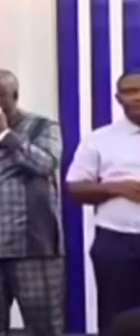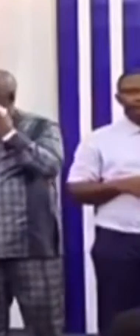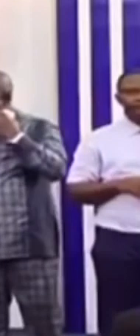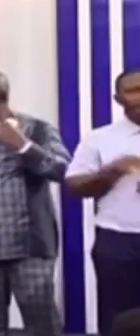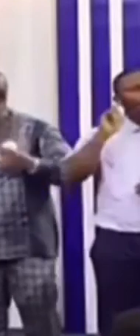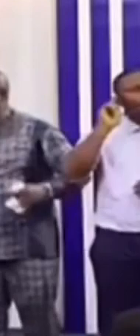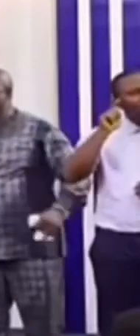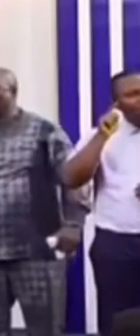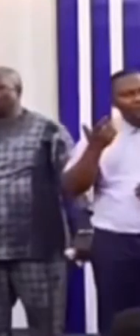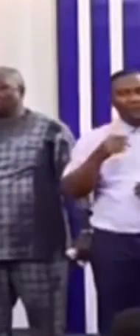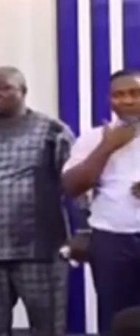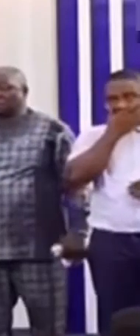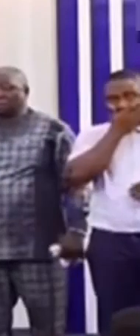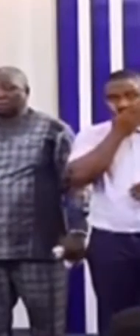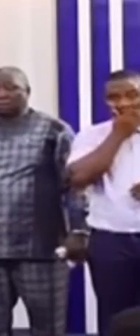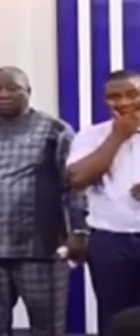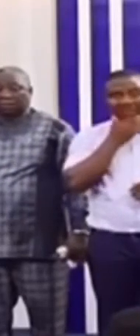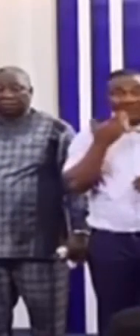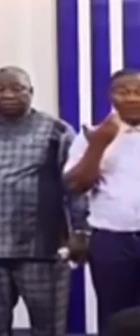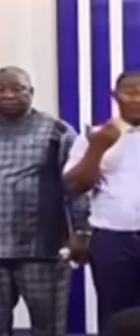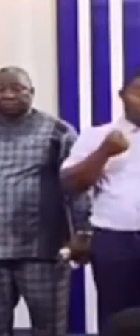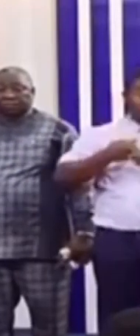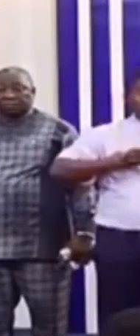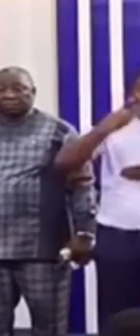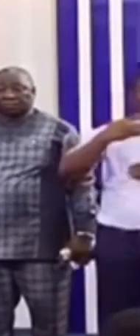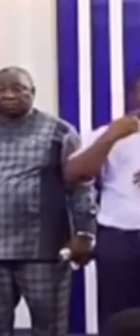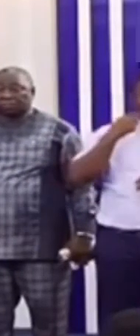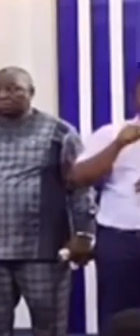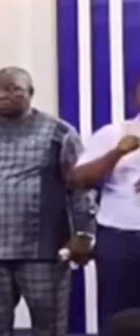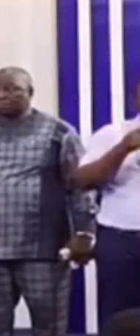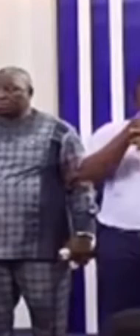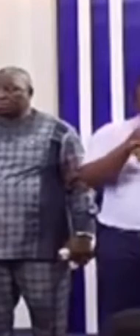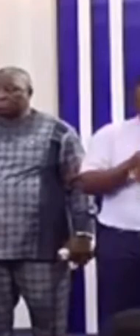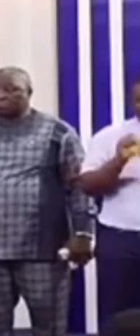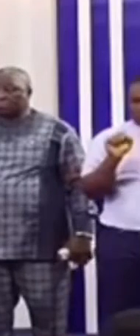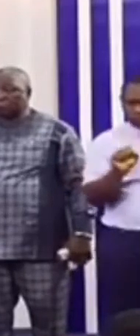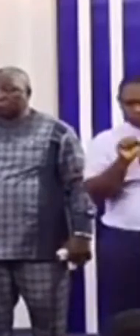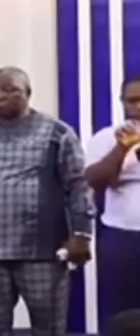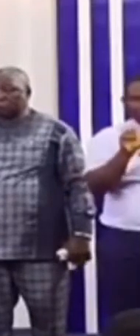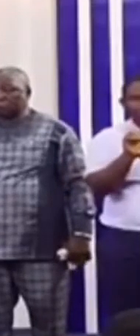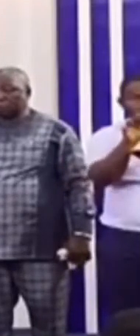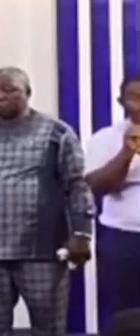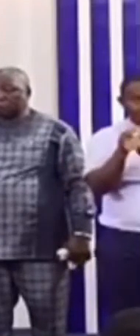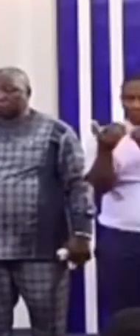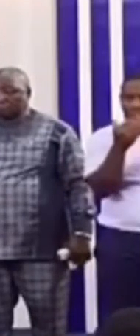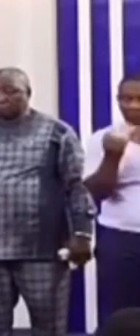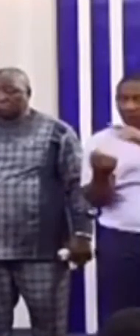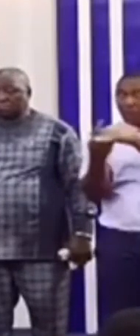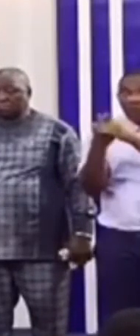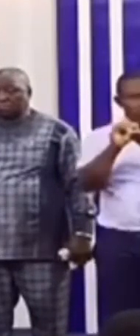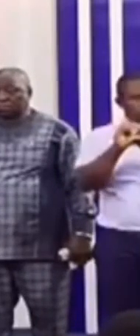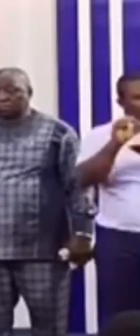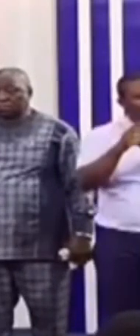we would direct you to a platform that the regular updates of any cases so that we avoid all